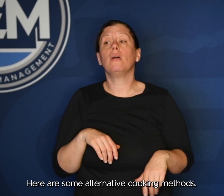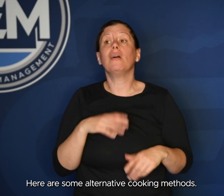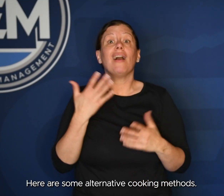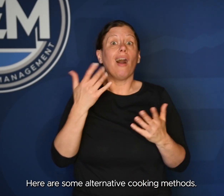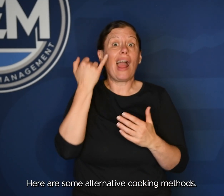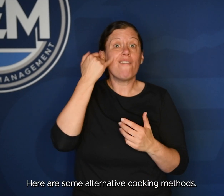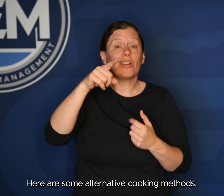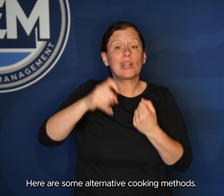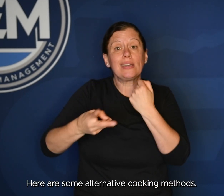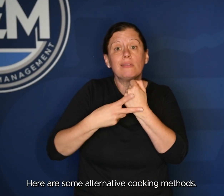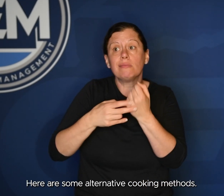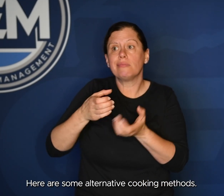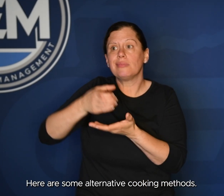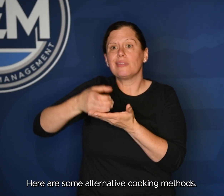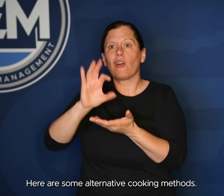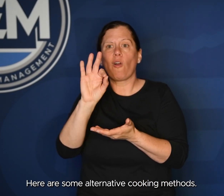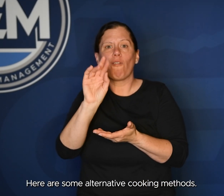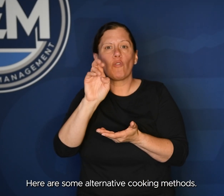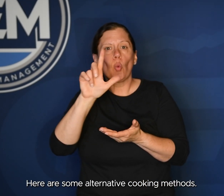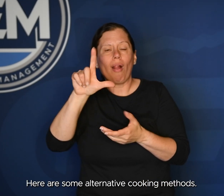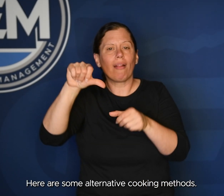Here are some alternative cooking methods.